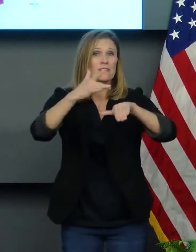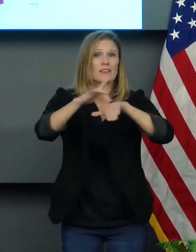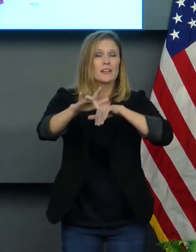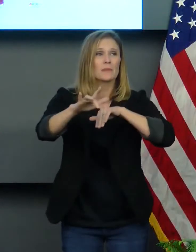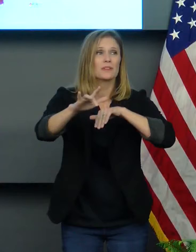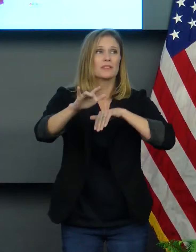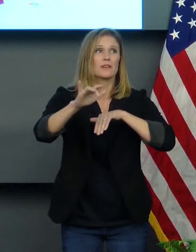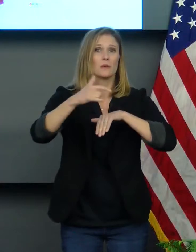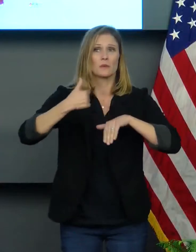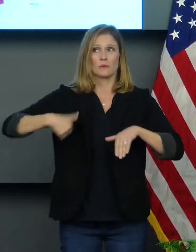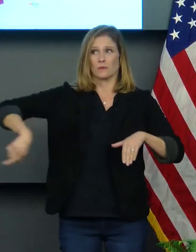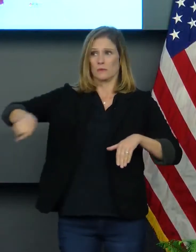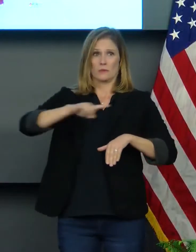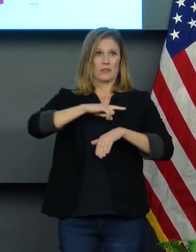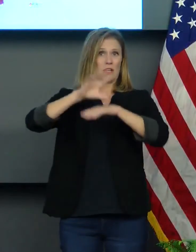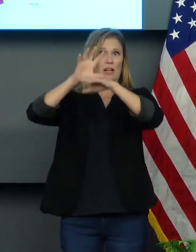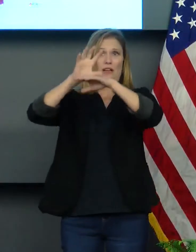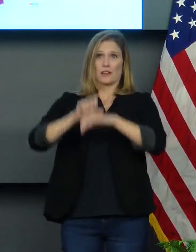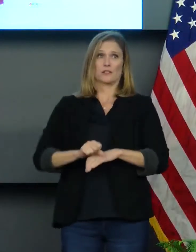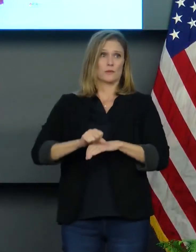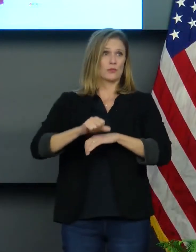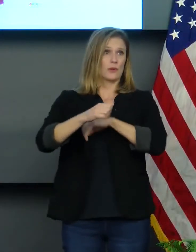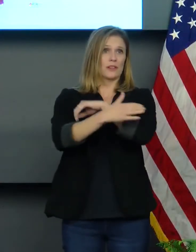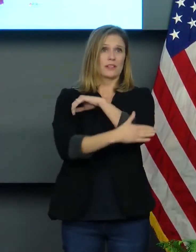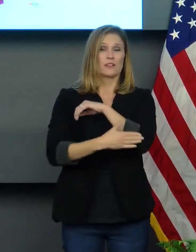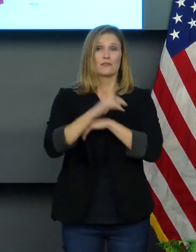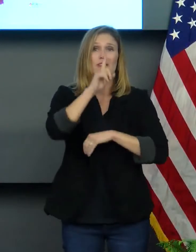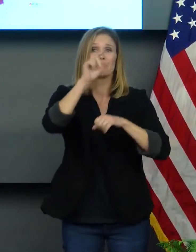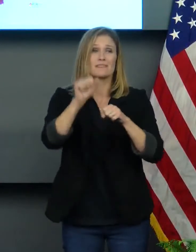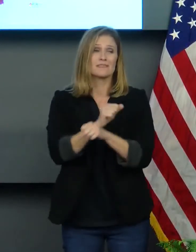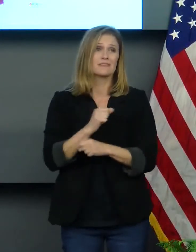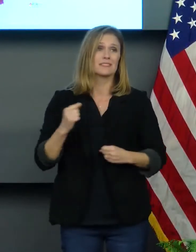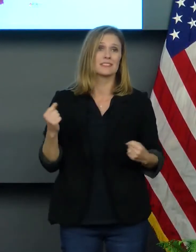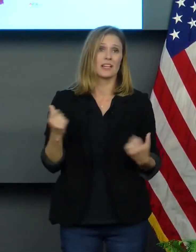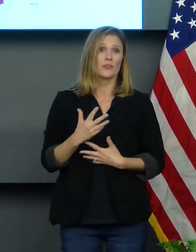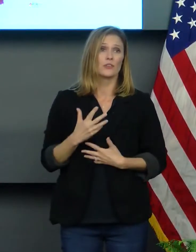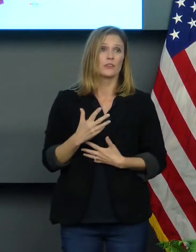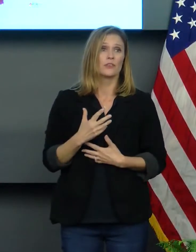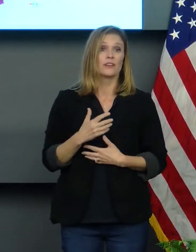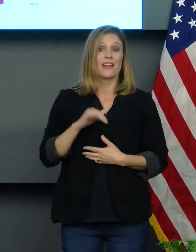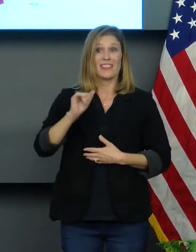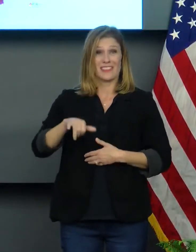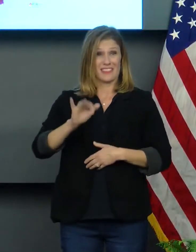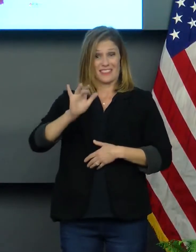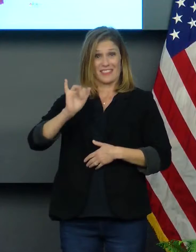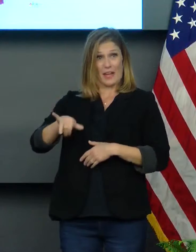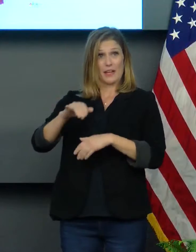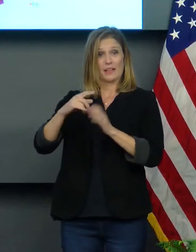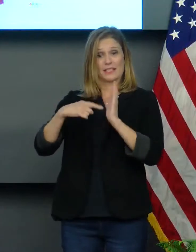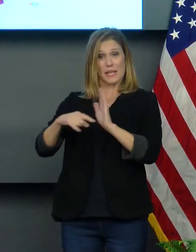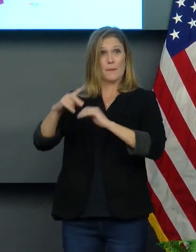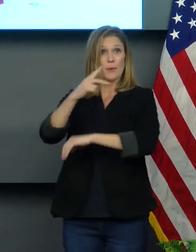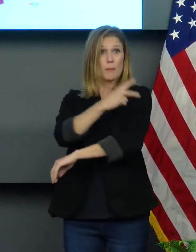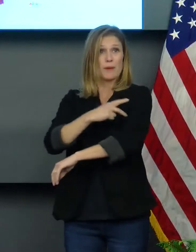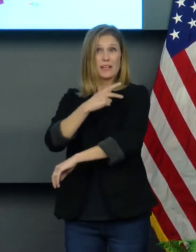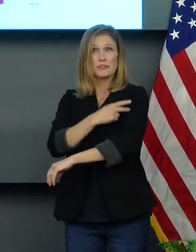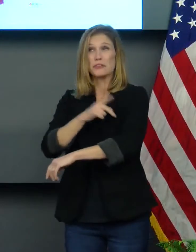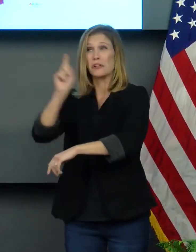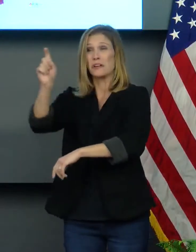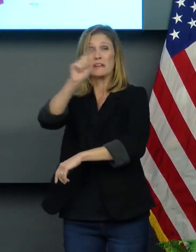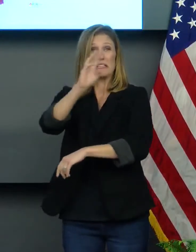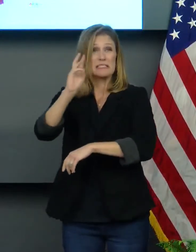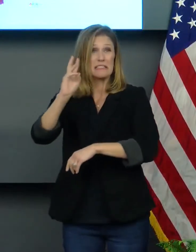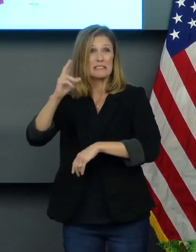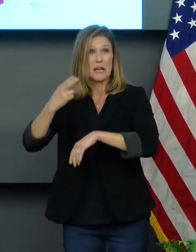not something that we're accustomed to in this country, and it's quite frankly scary. It was scary for this patient, and it's scary for other families too, and I really